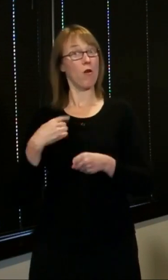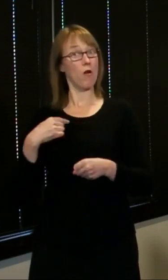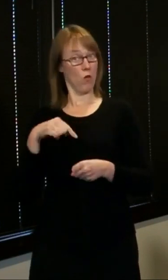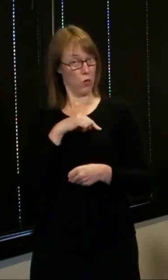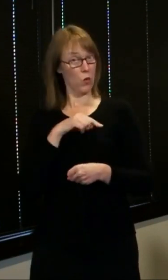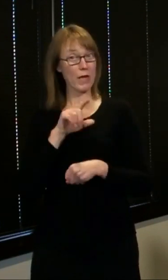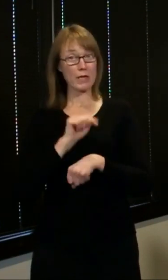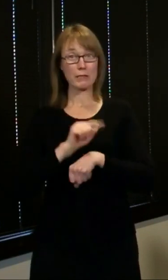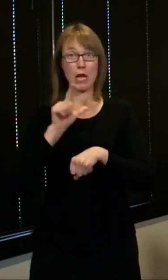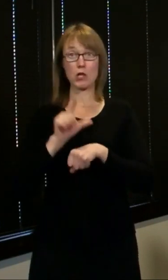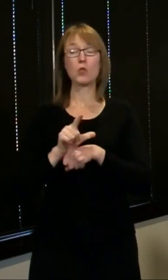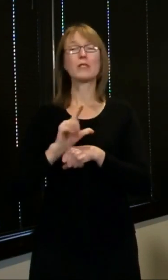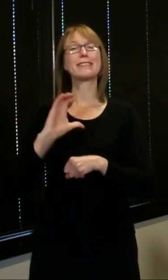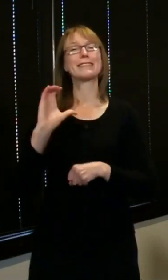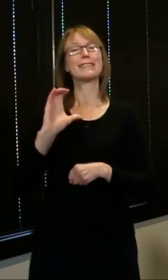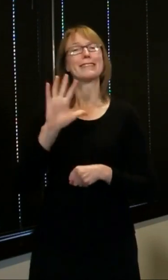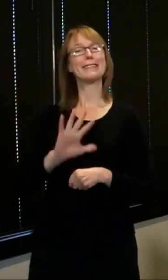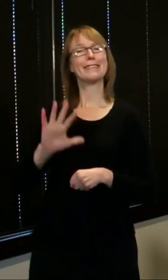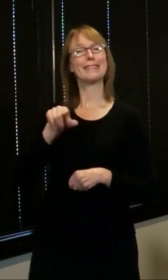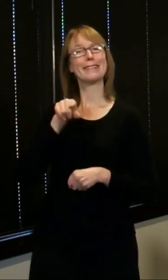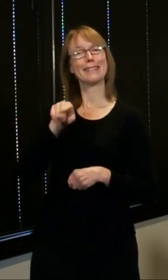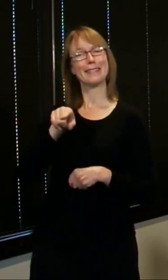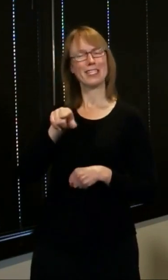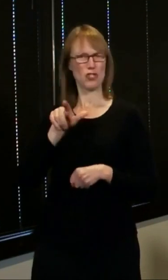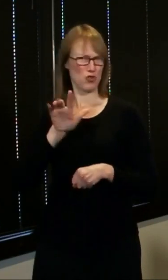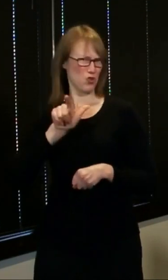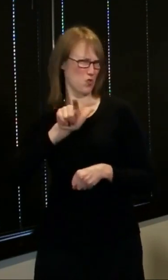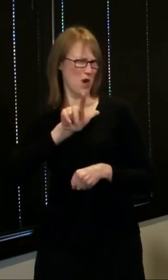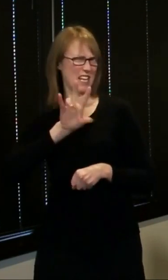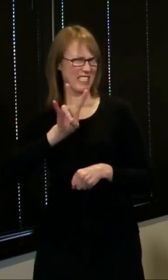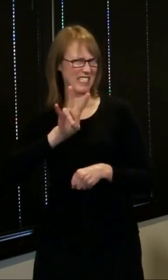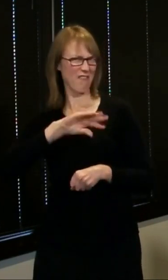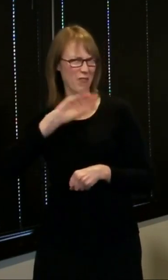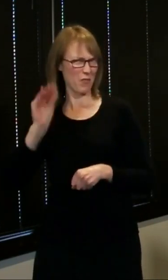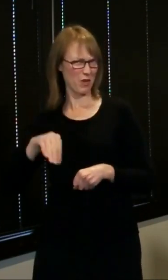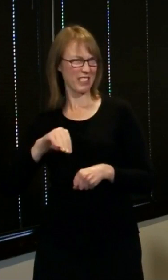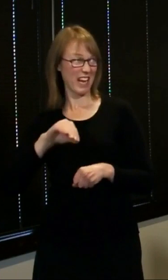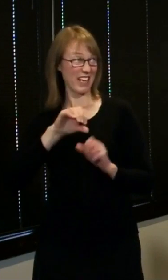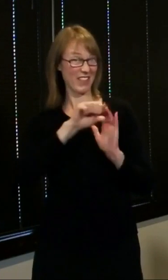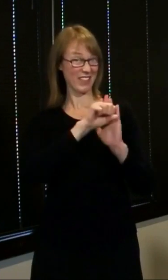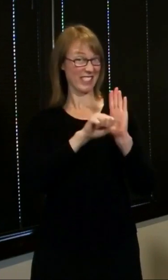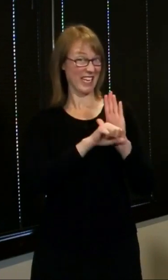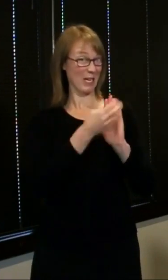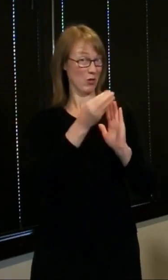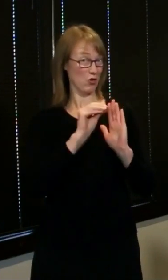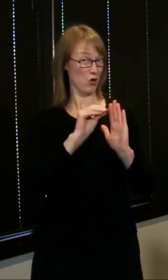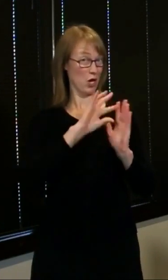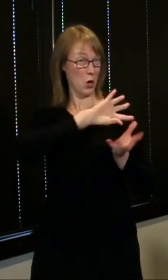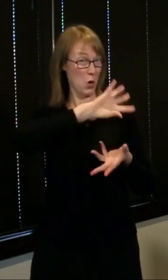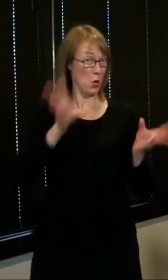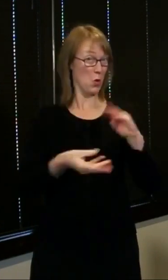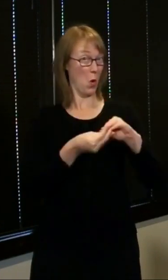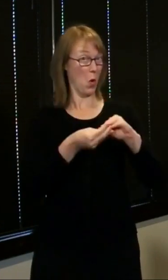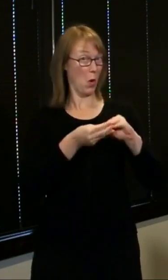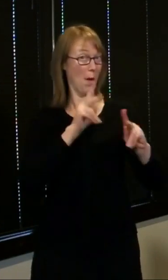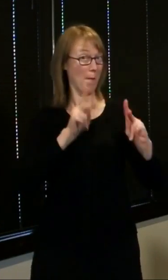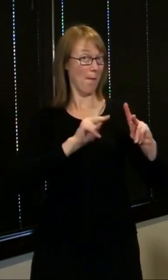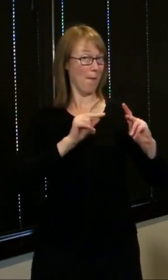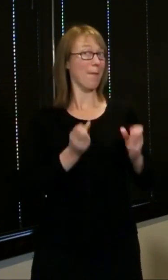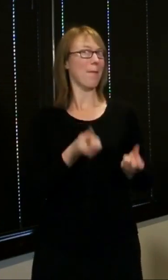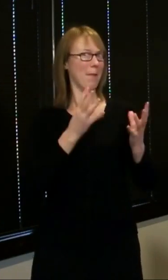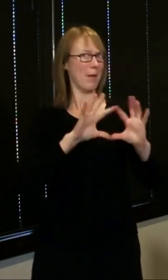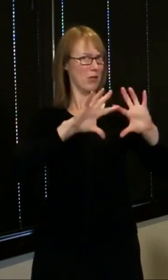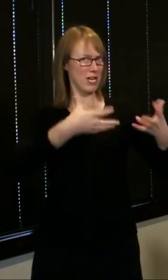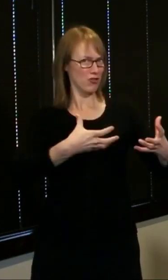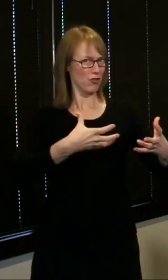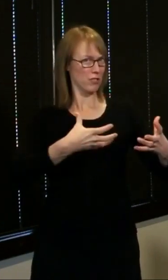around 37% of the state's total population. Now, we're expecting that the region will soon be receiving more